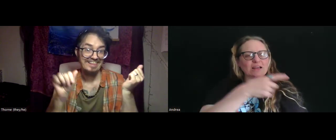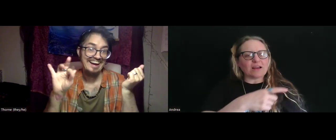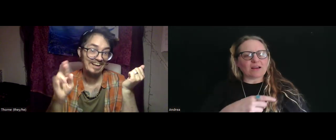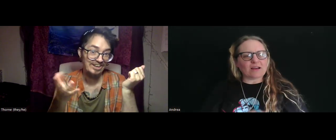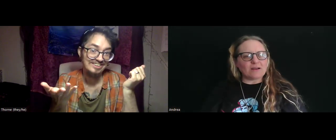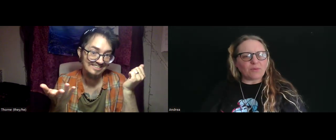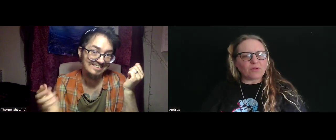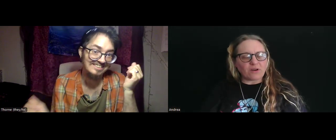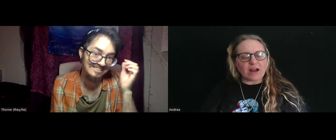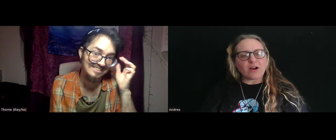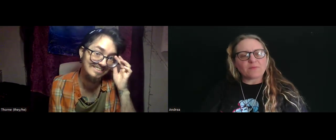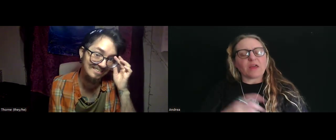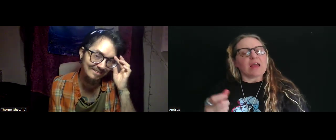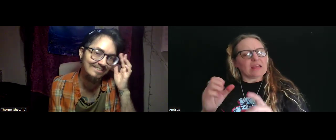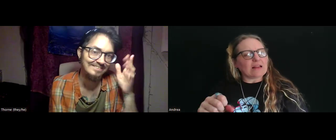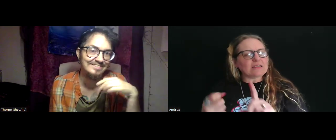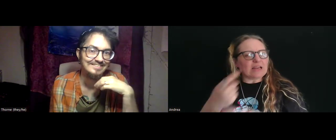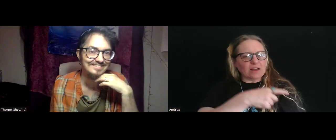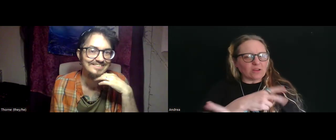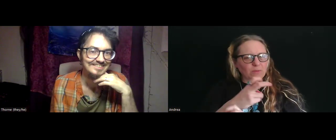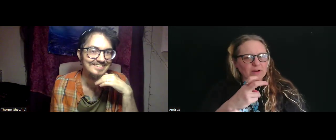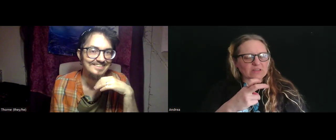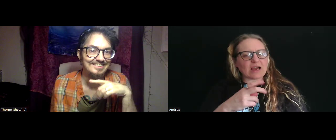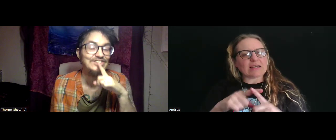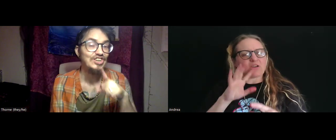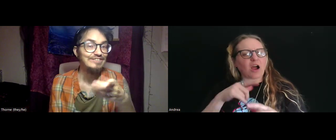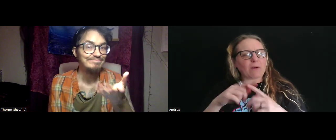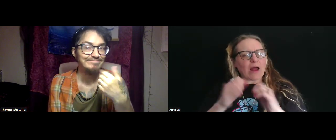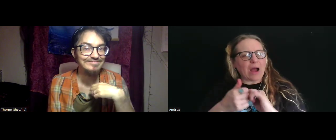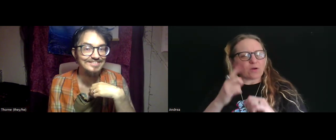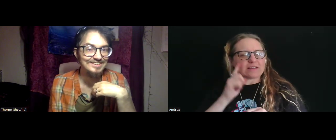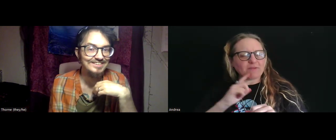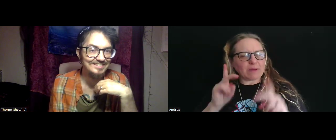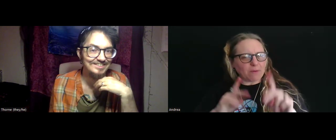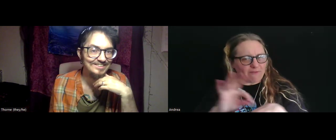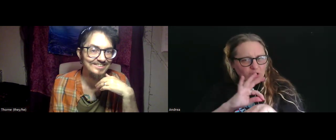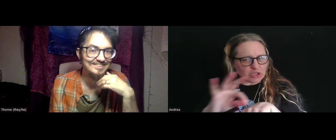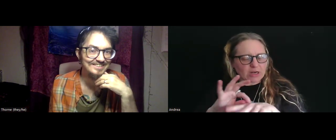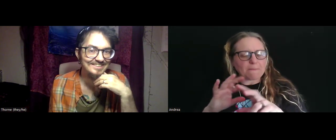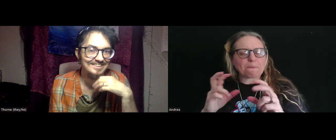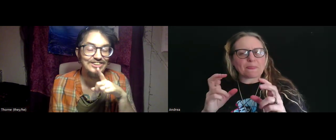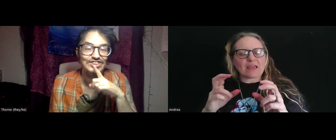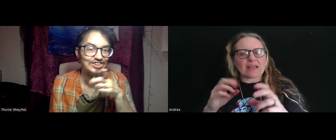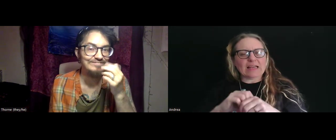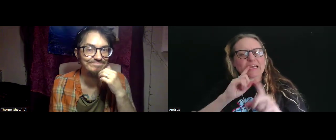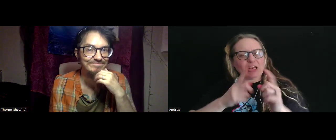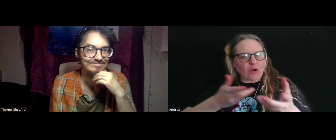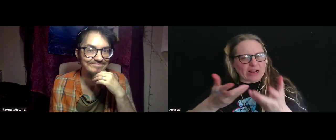a both are air. Yeah, let's take a little bit of a side and talk about how deaf people function in